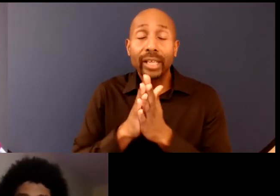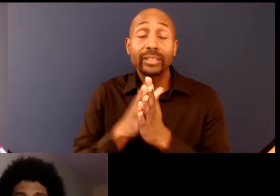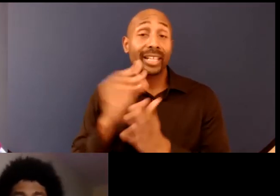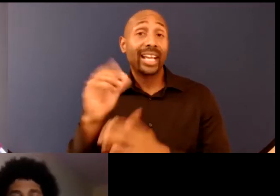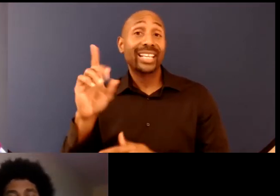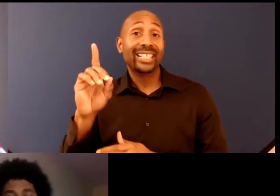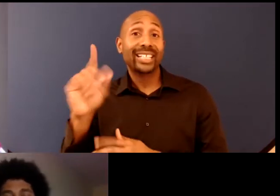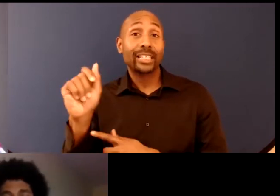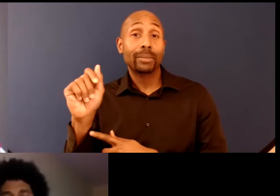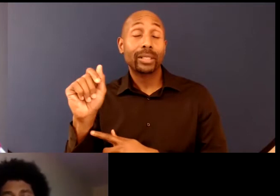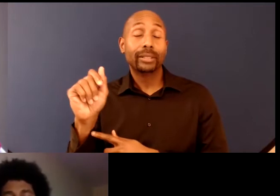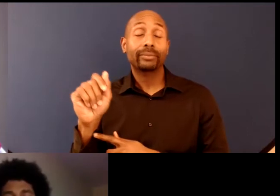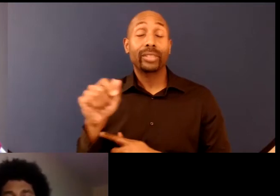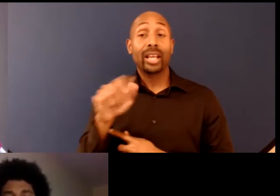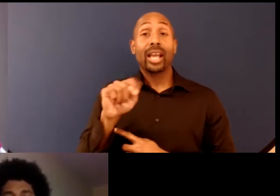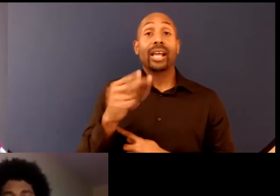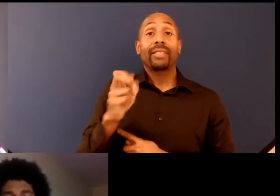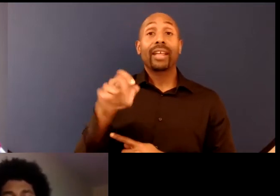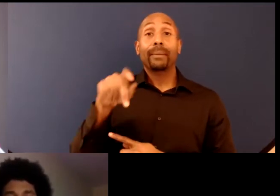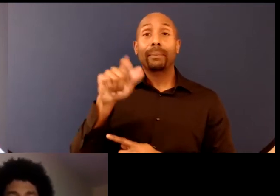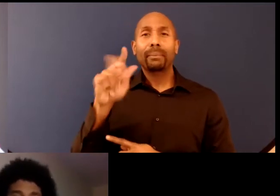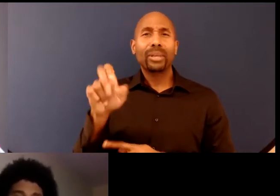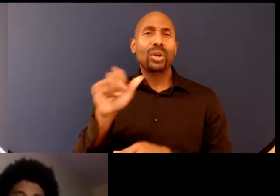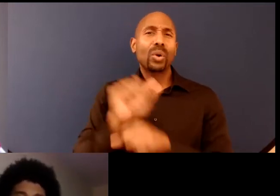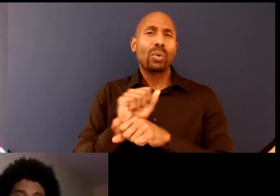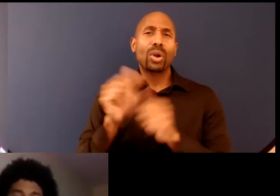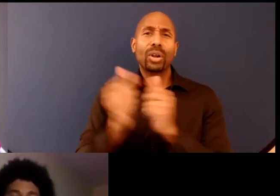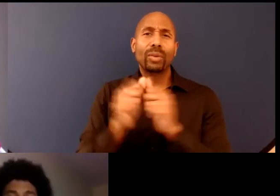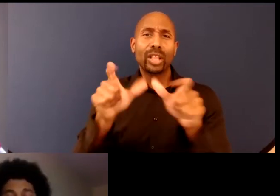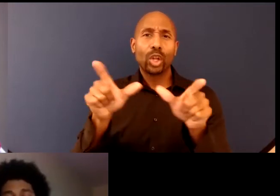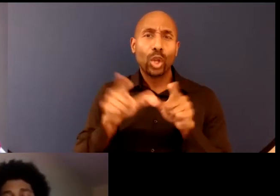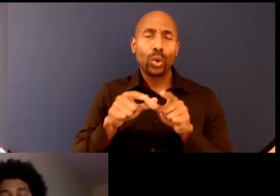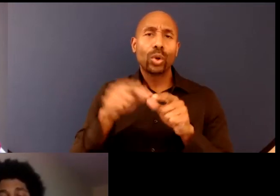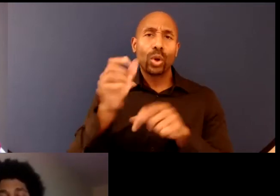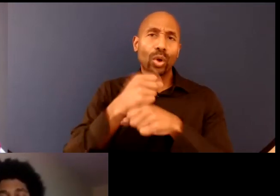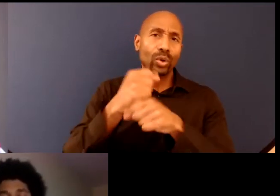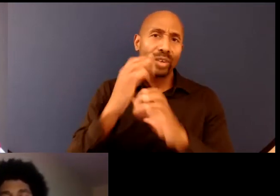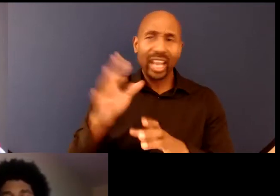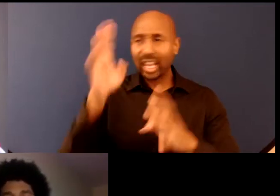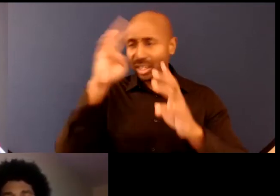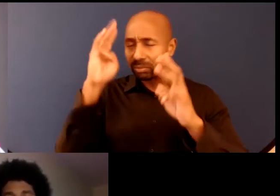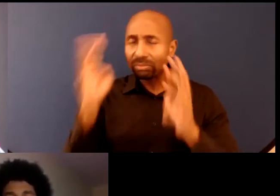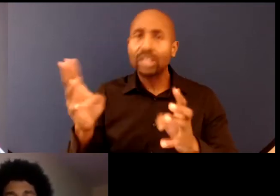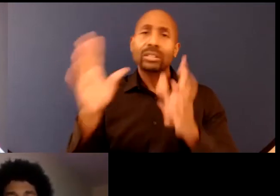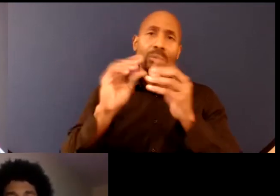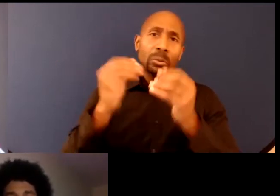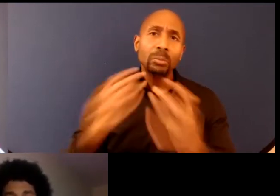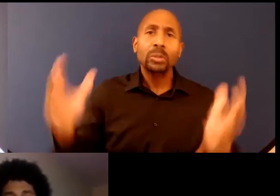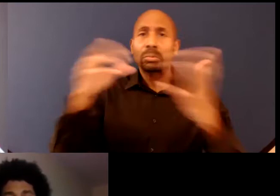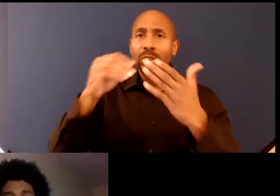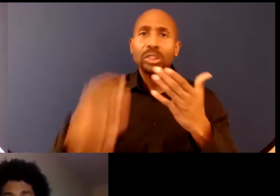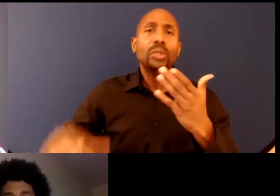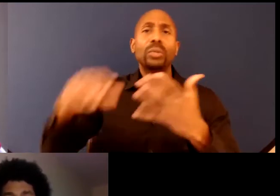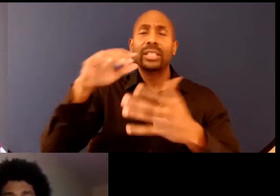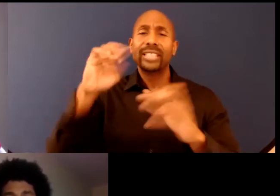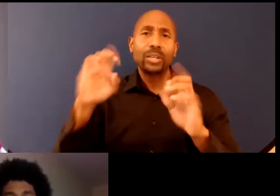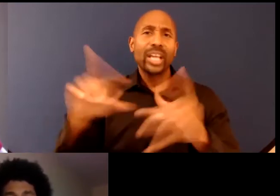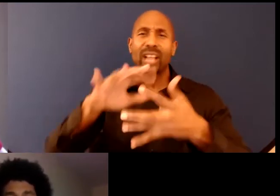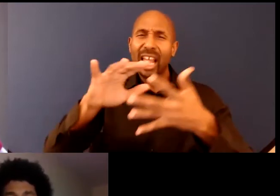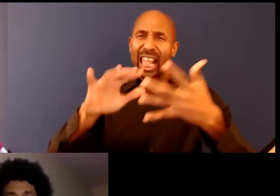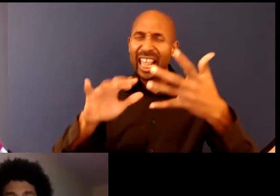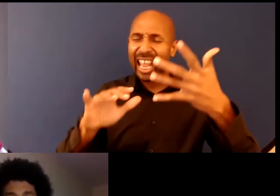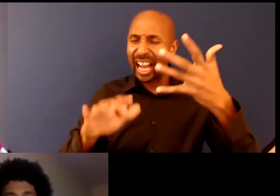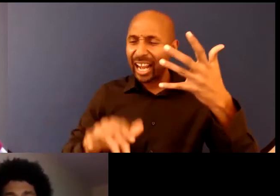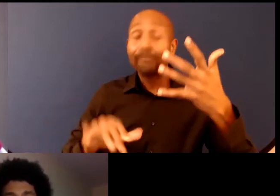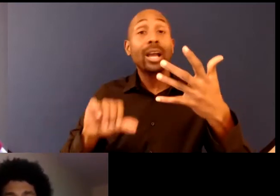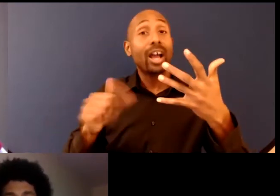creators, storytellers, performers, artists, architects, historians, students, educators, and other culture keepers to produce